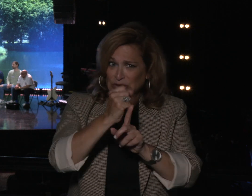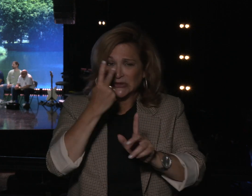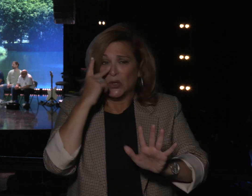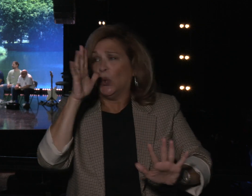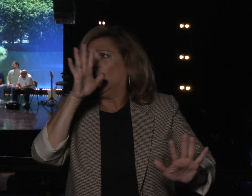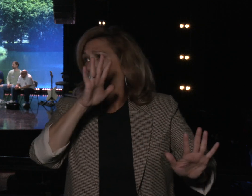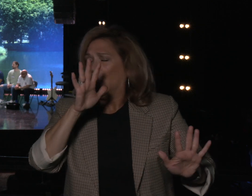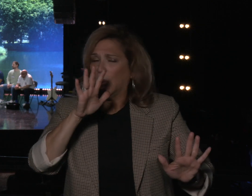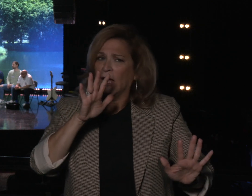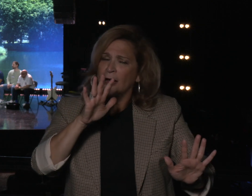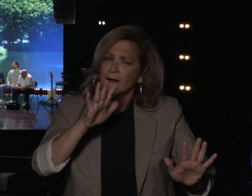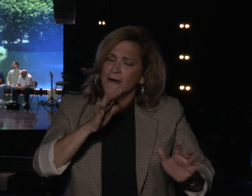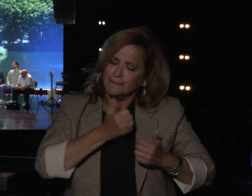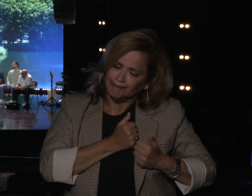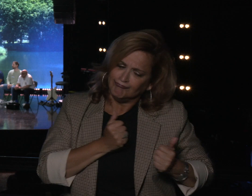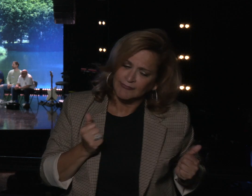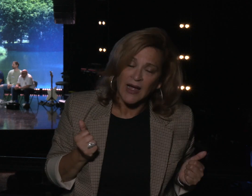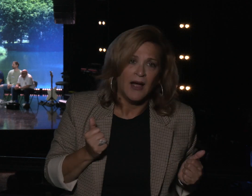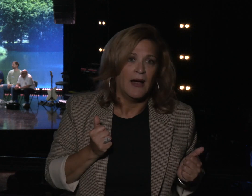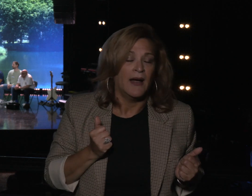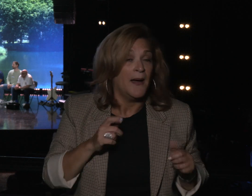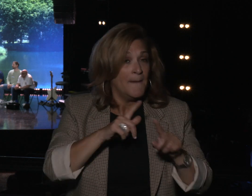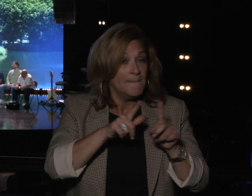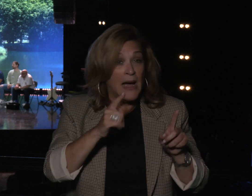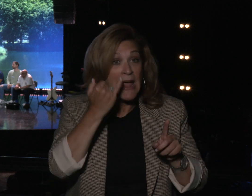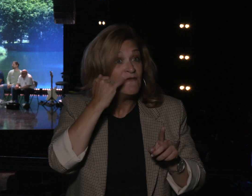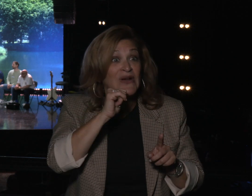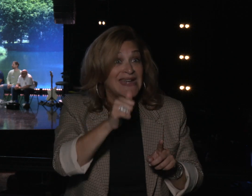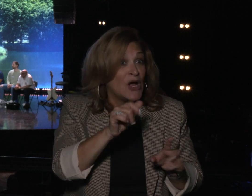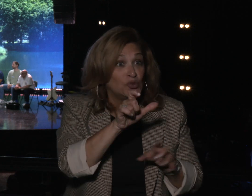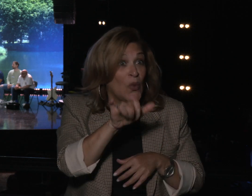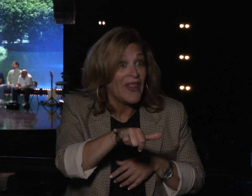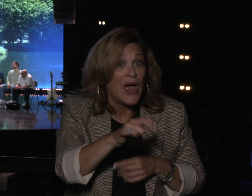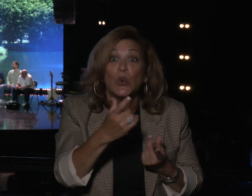all vulnerable. But if we don't, we keep walking dirty.